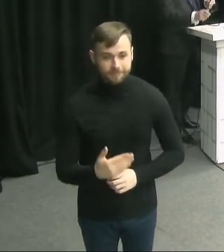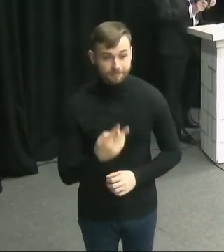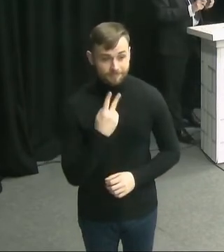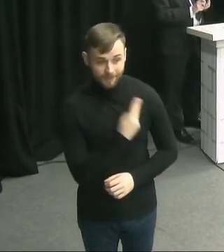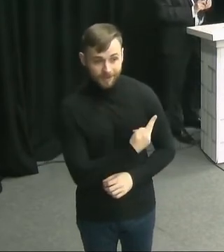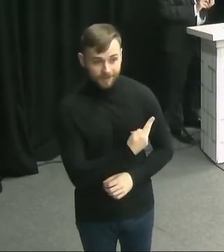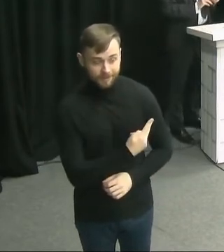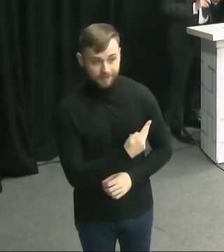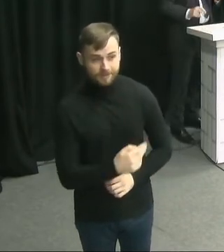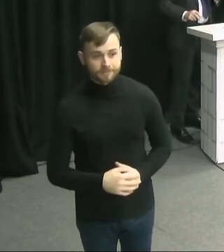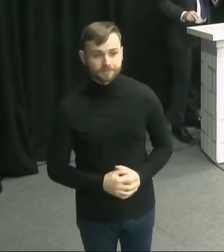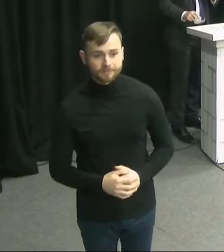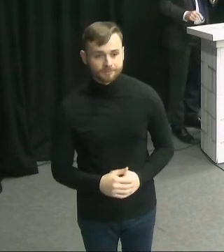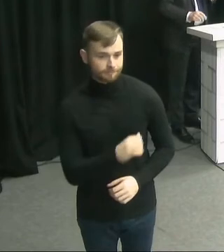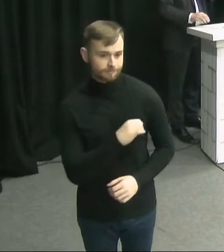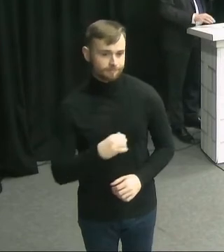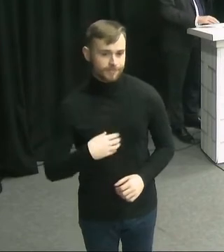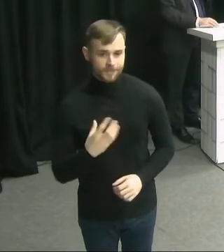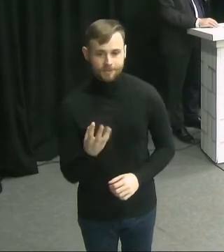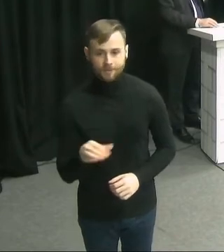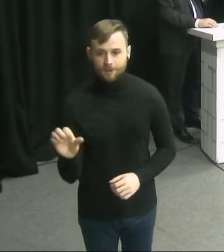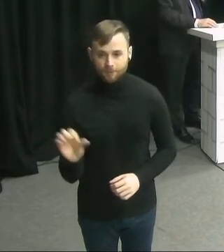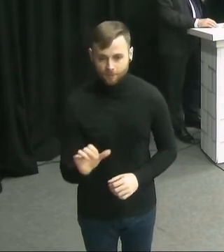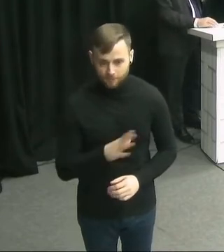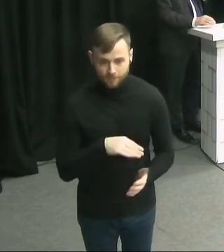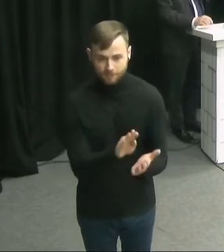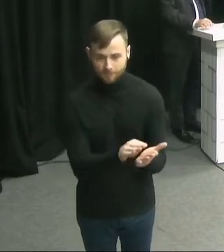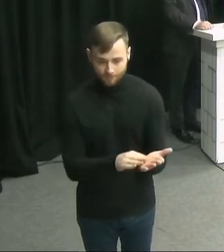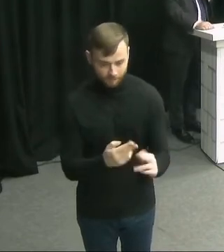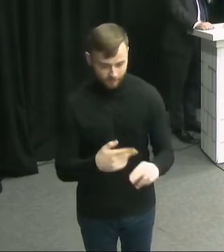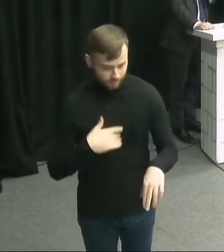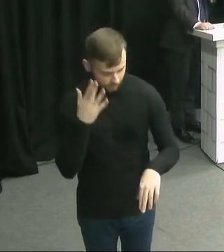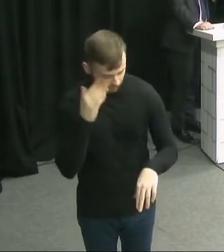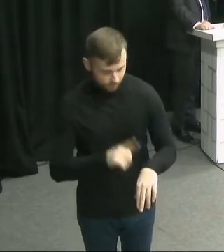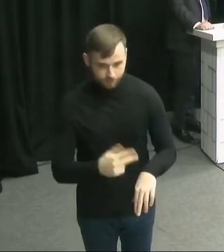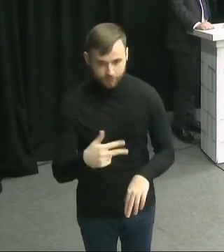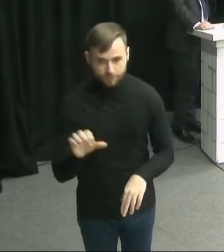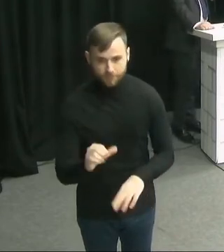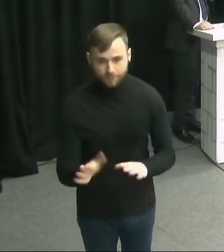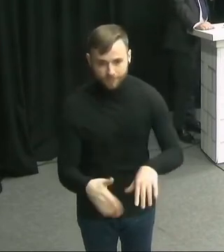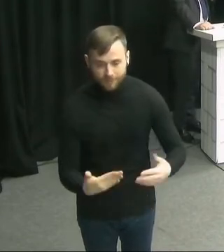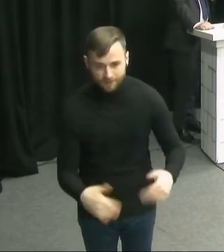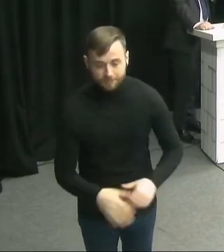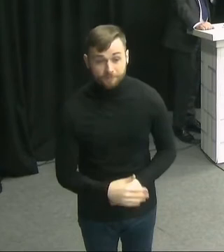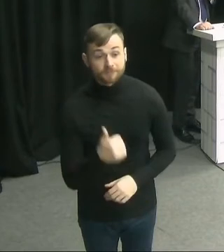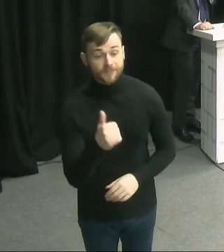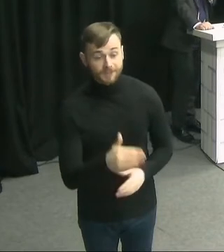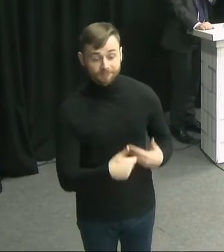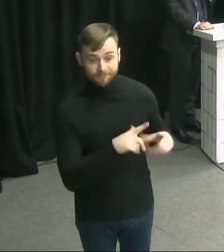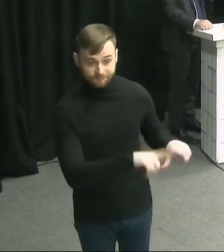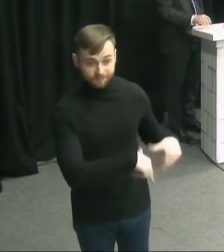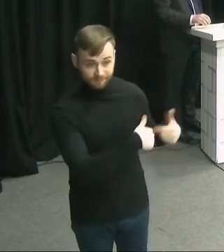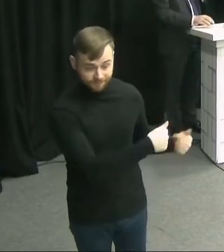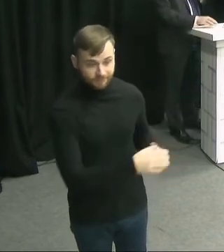So please, you have the floor. Thank you. I thought that I didn't need to answer the question,